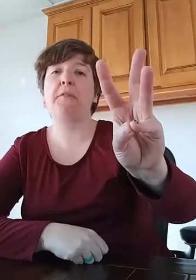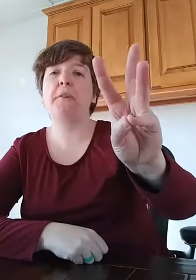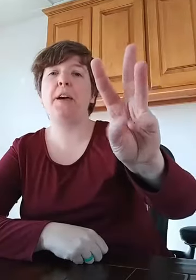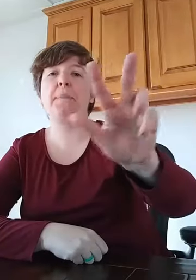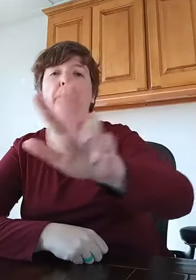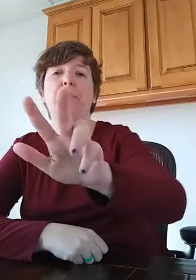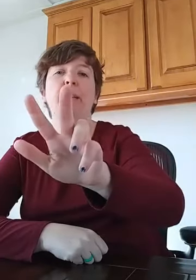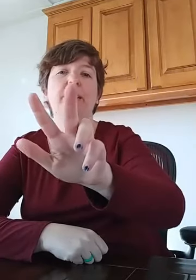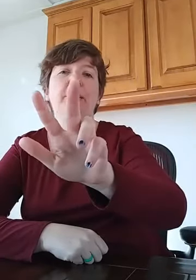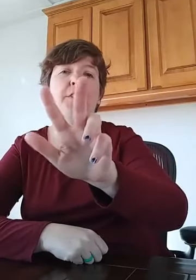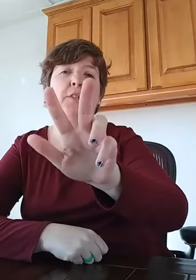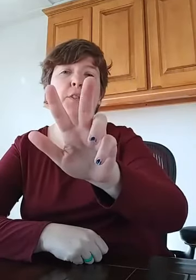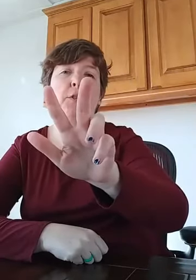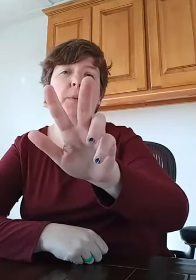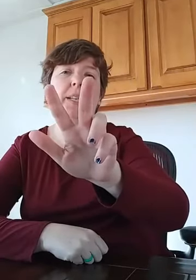that. This is 3